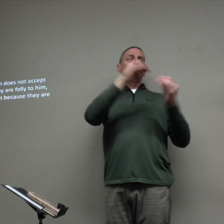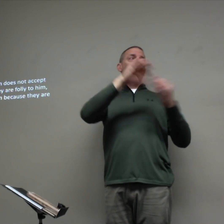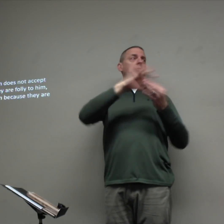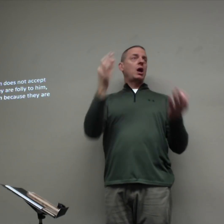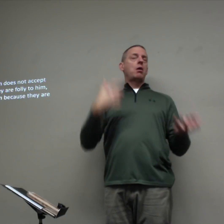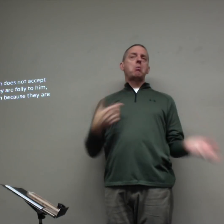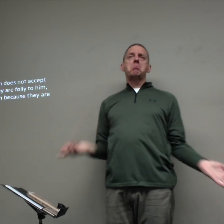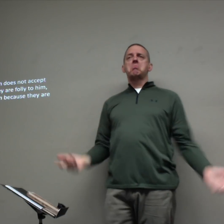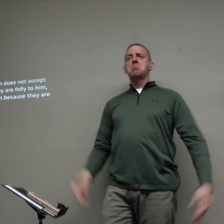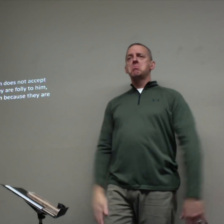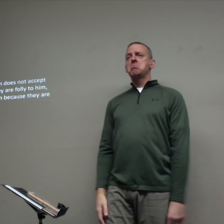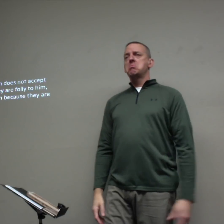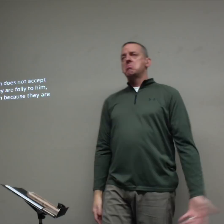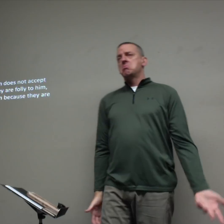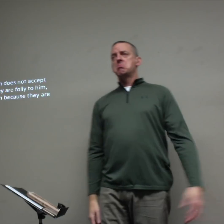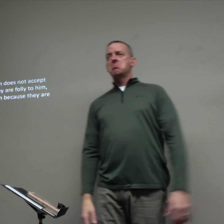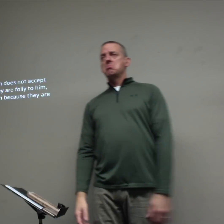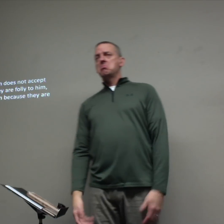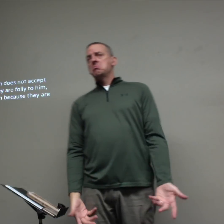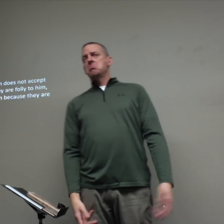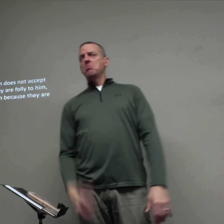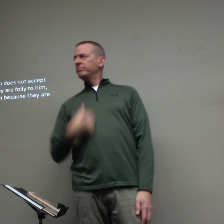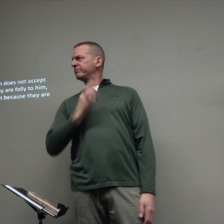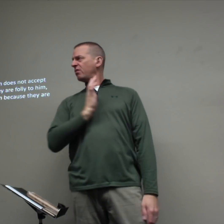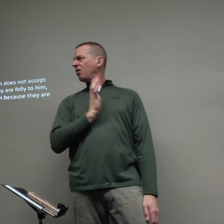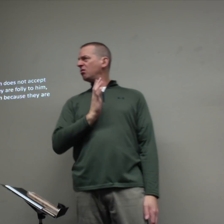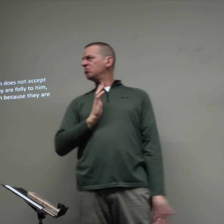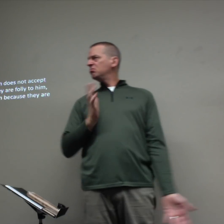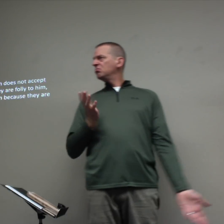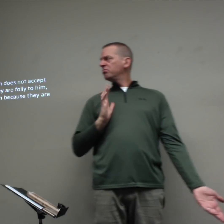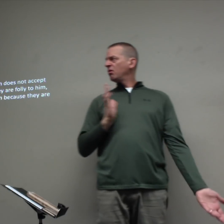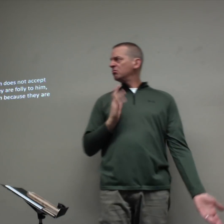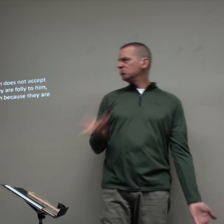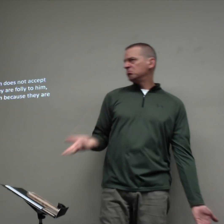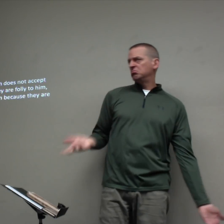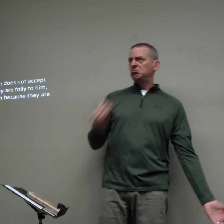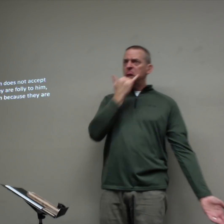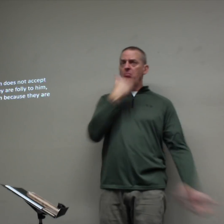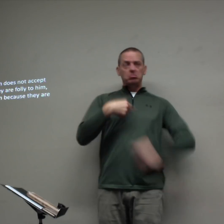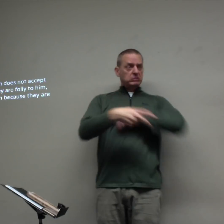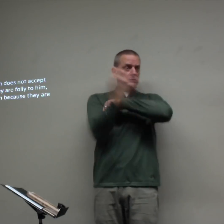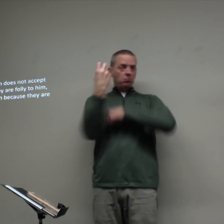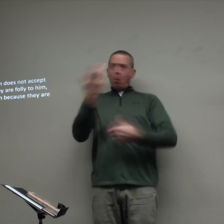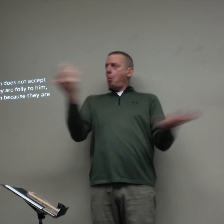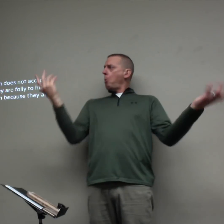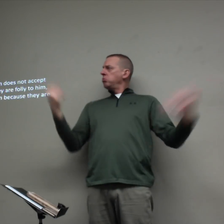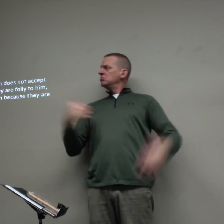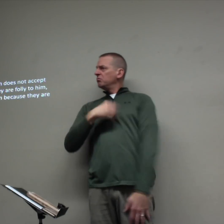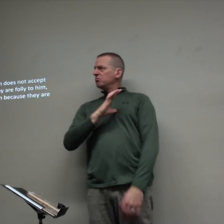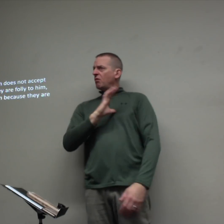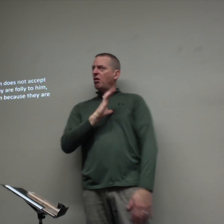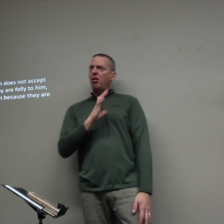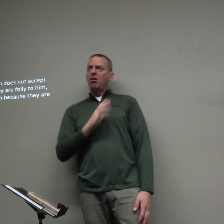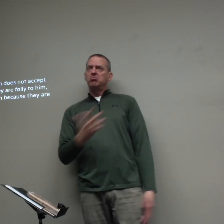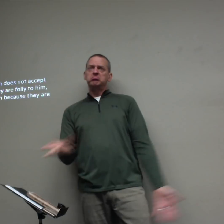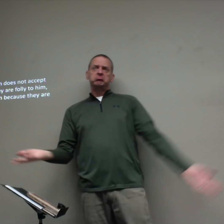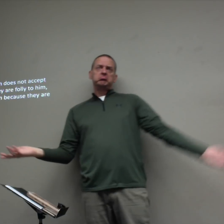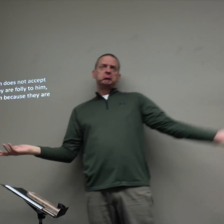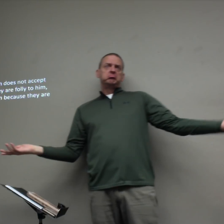to forgive you. But no, Spirit, they do wrong and use everything and they don't feel any guilt. They steal and they fine. They